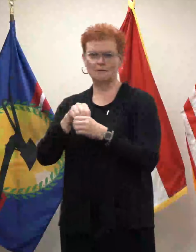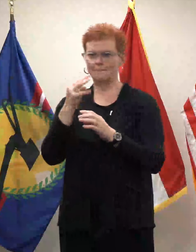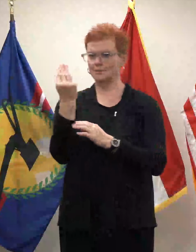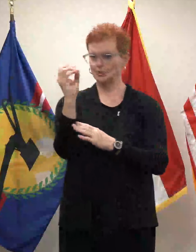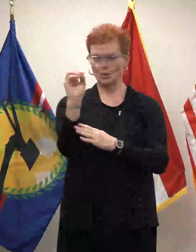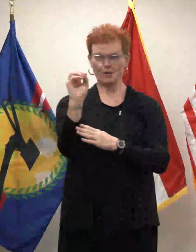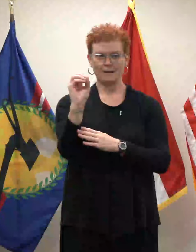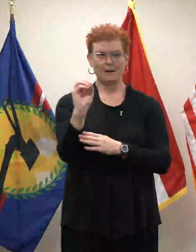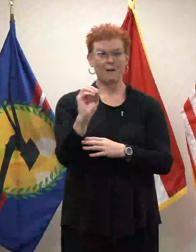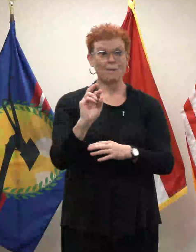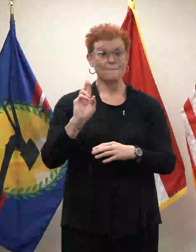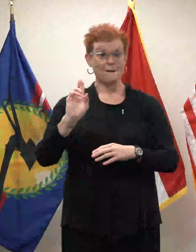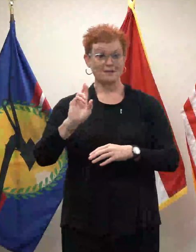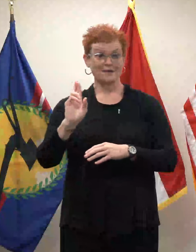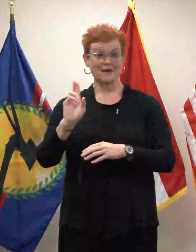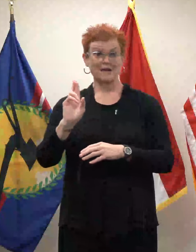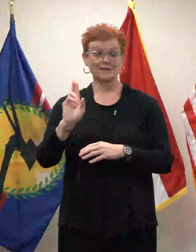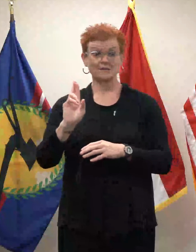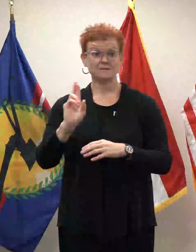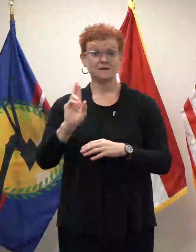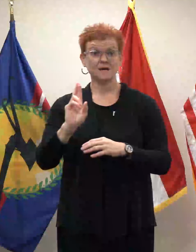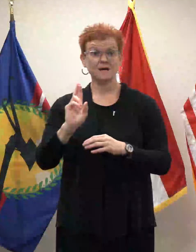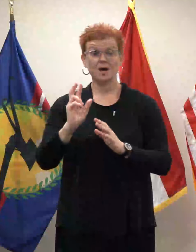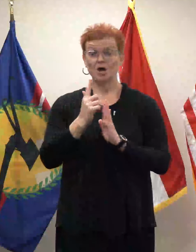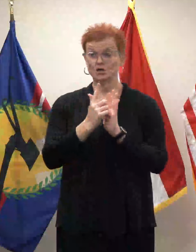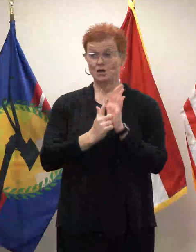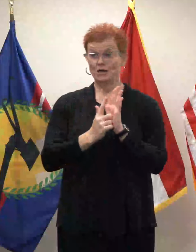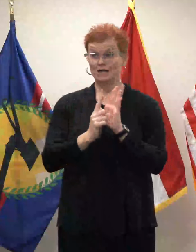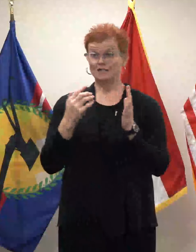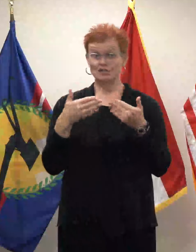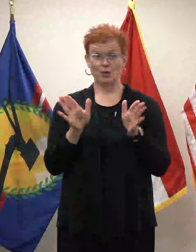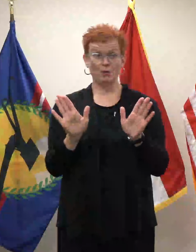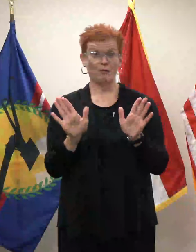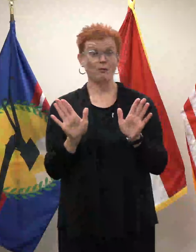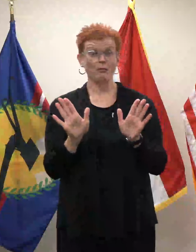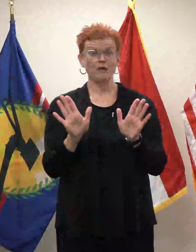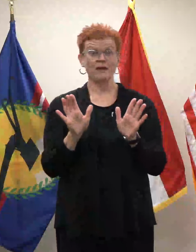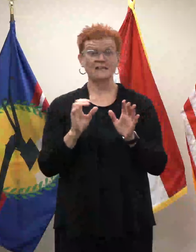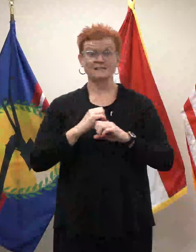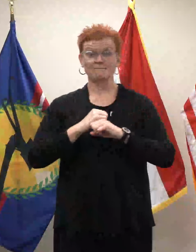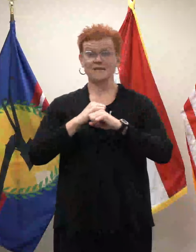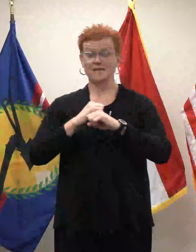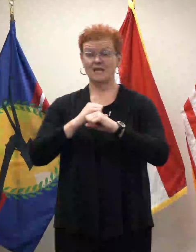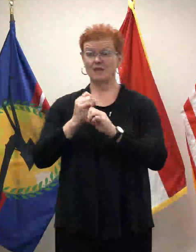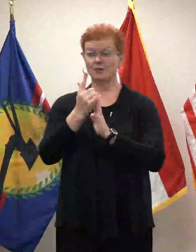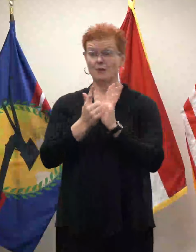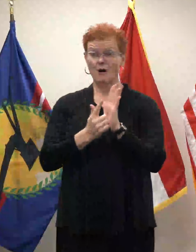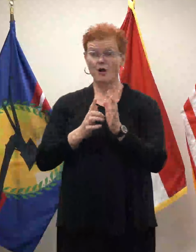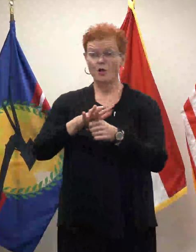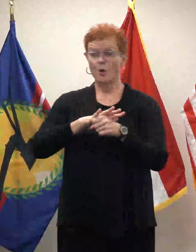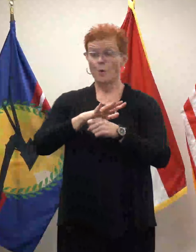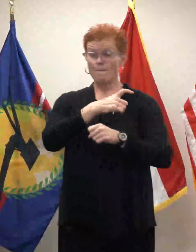Republican Attorney General is seeking higher office as he defends the law, which bars local police and